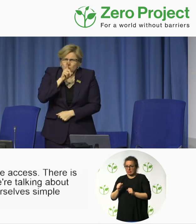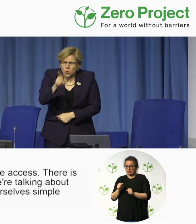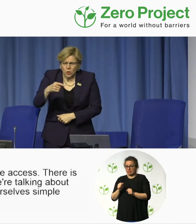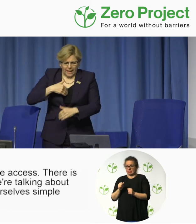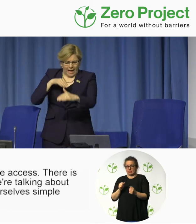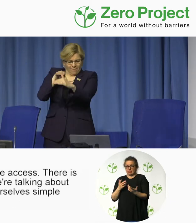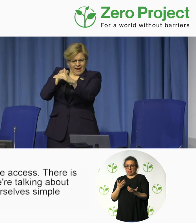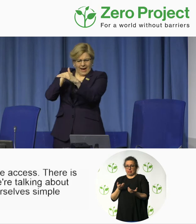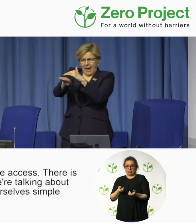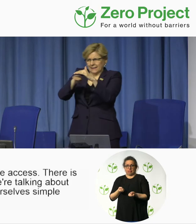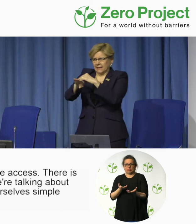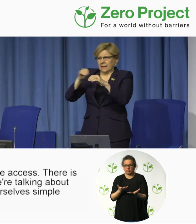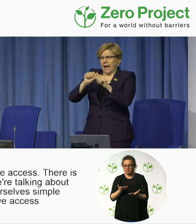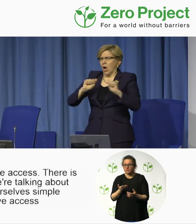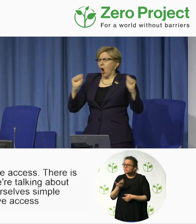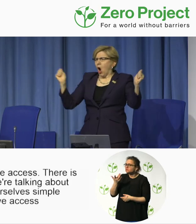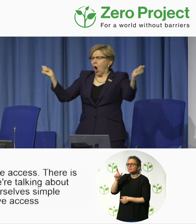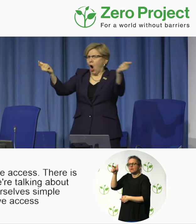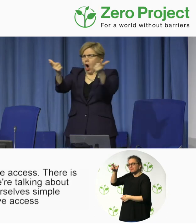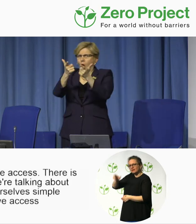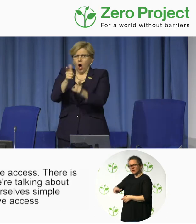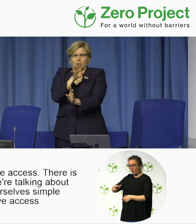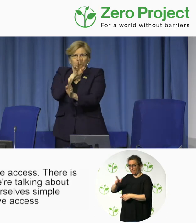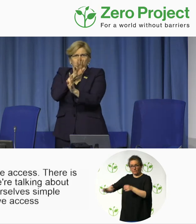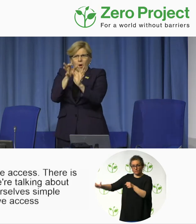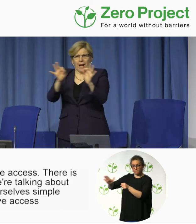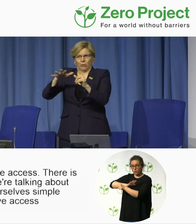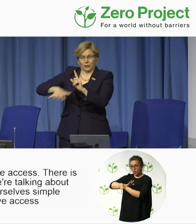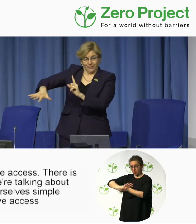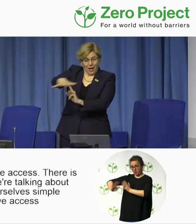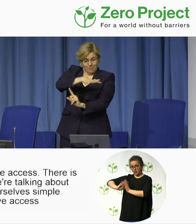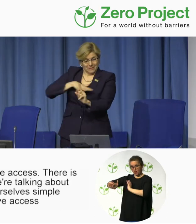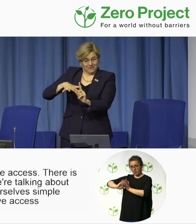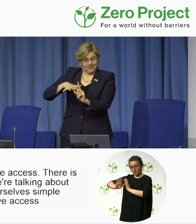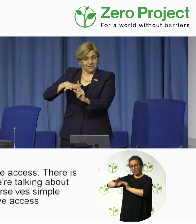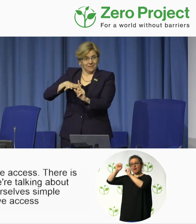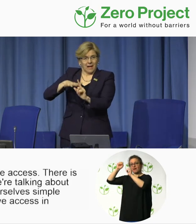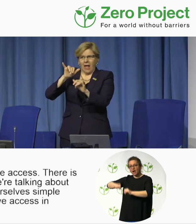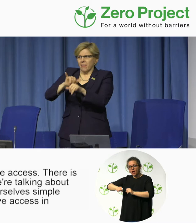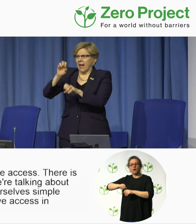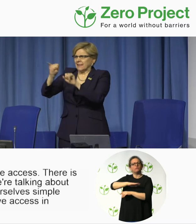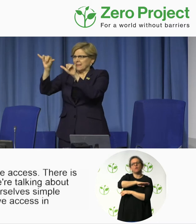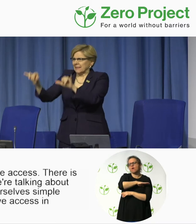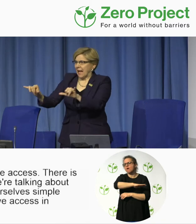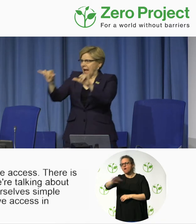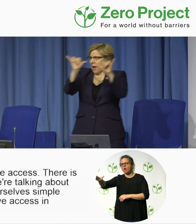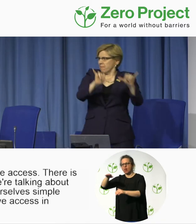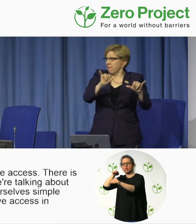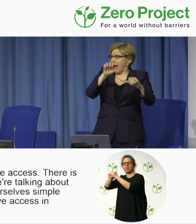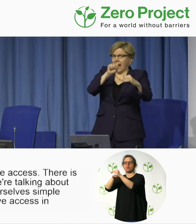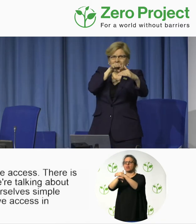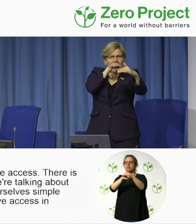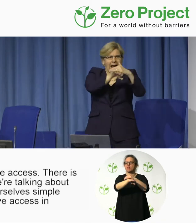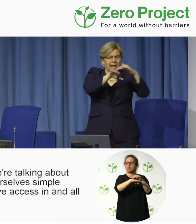individual truly have access in an all spoken language environment?